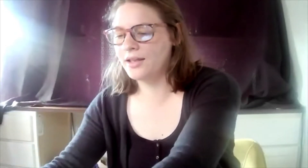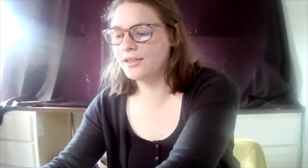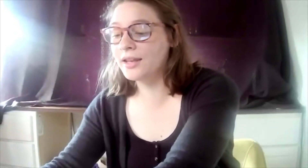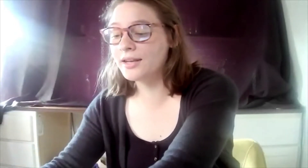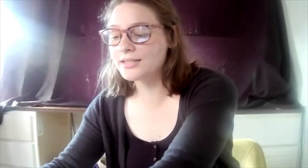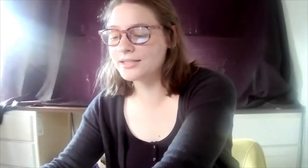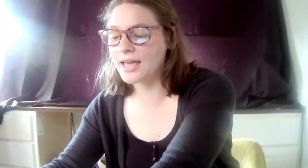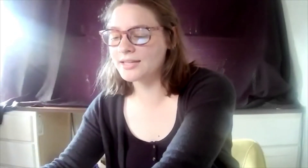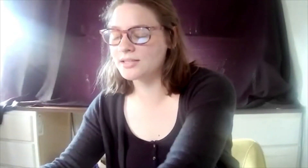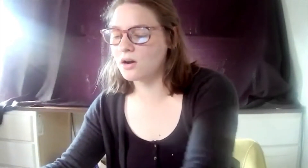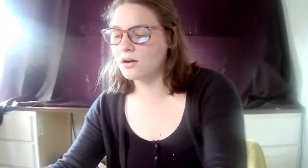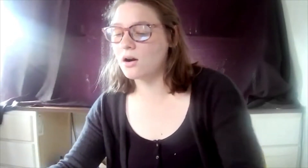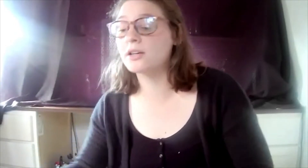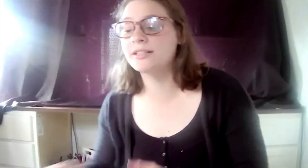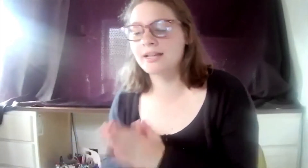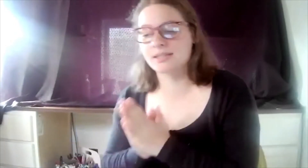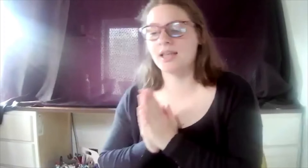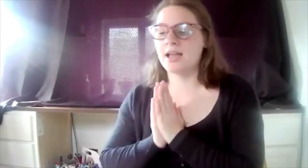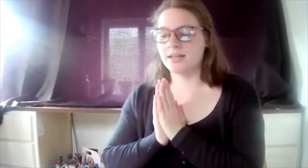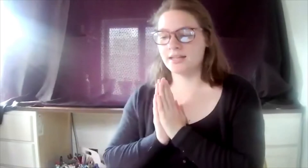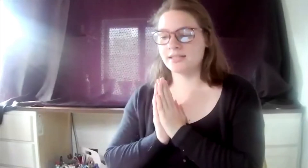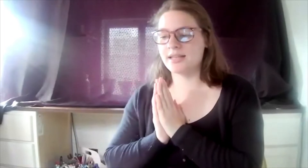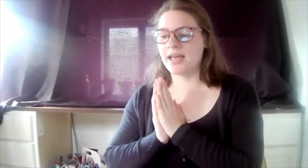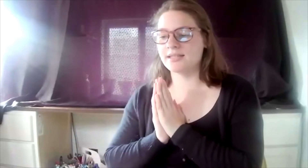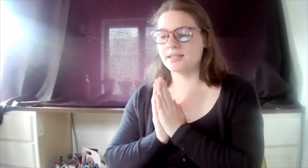And then it says, our next line, it says,